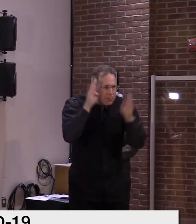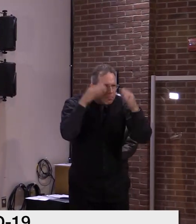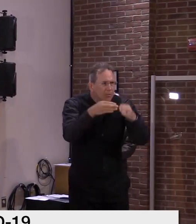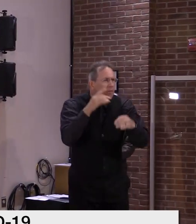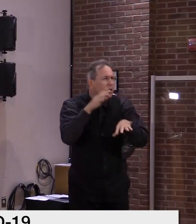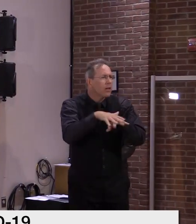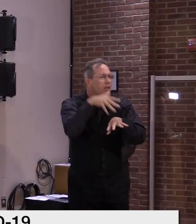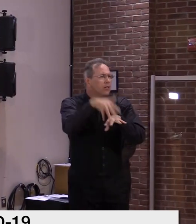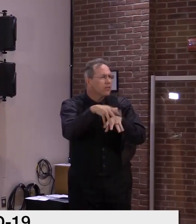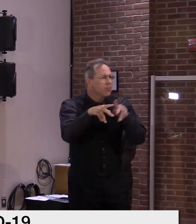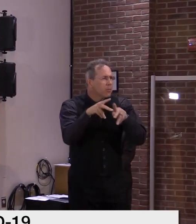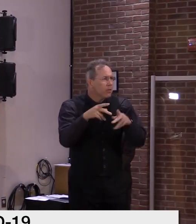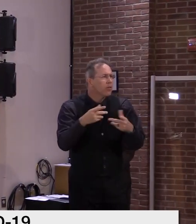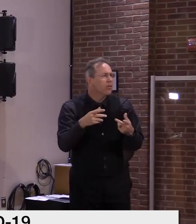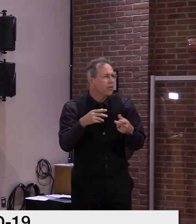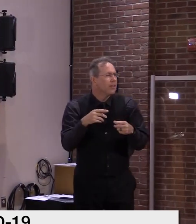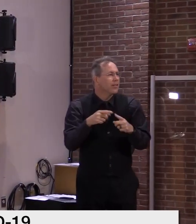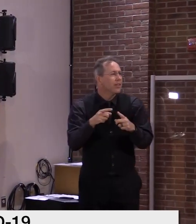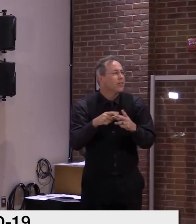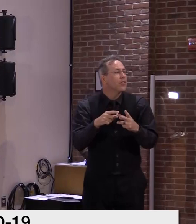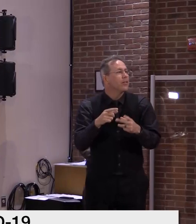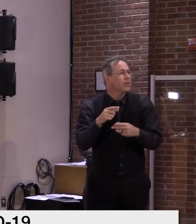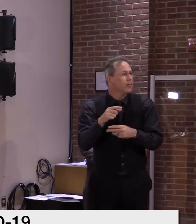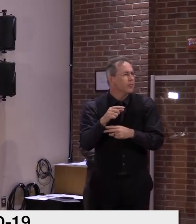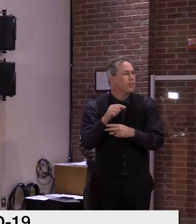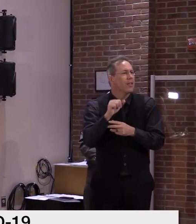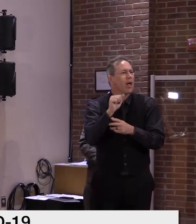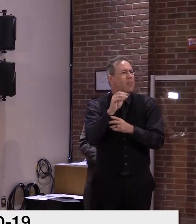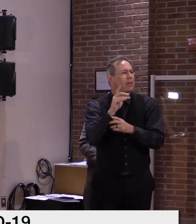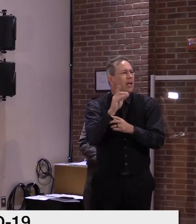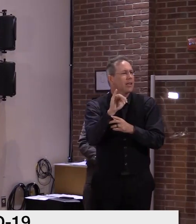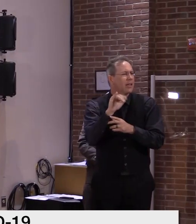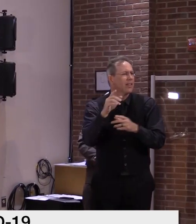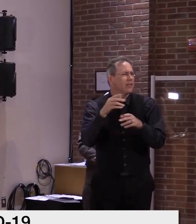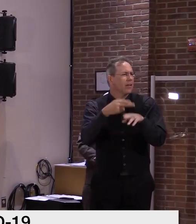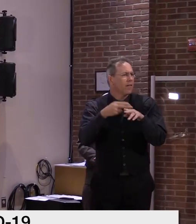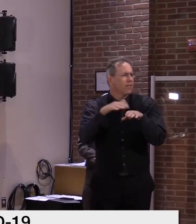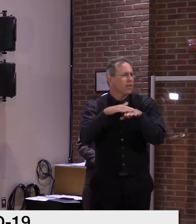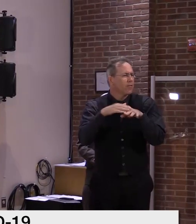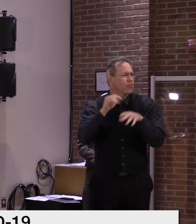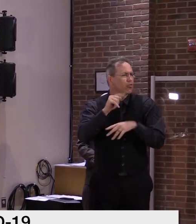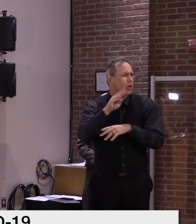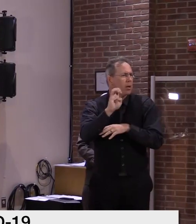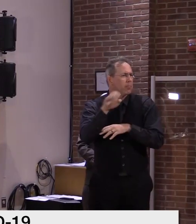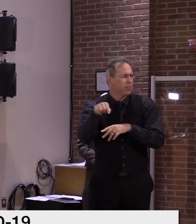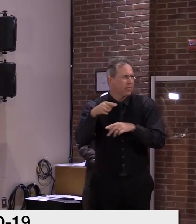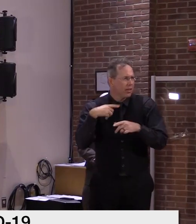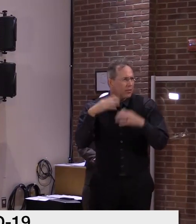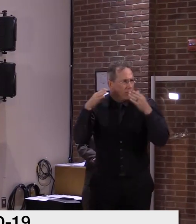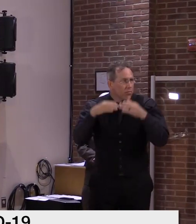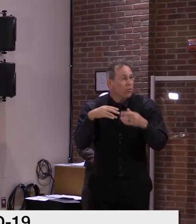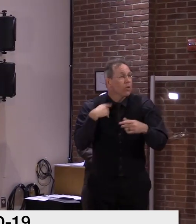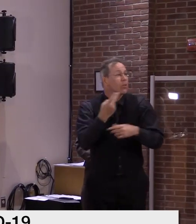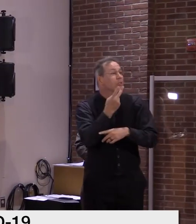fact, I was at one two Saturdays ago in Swanton.